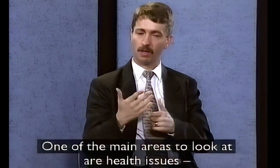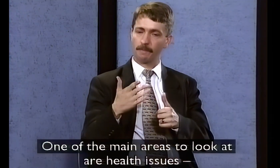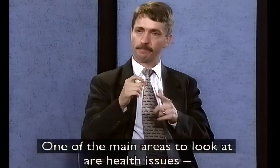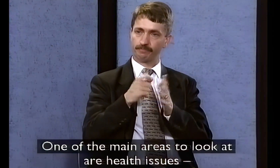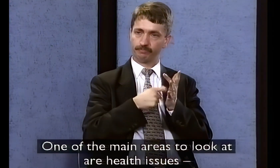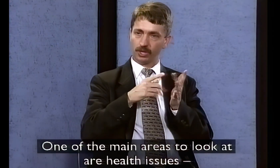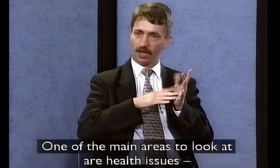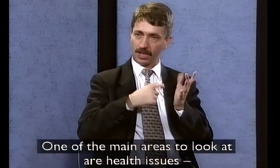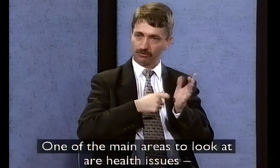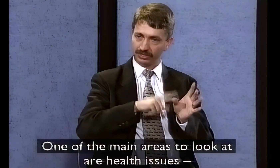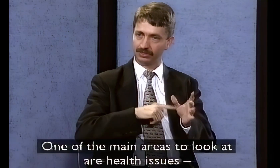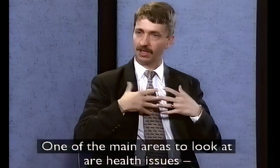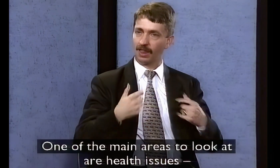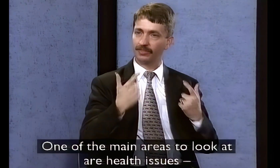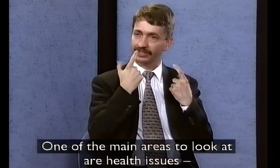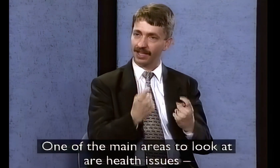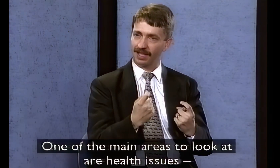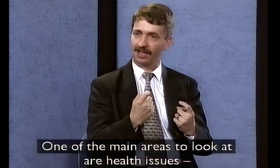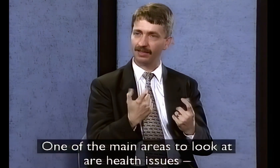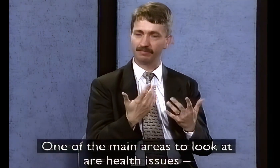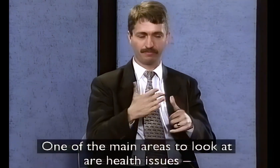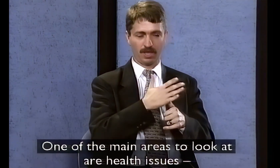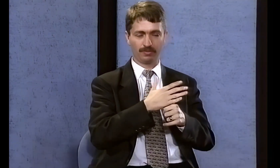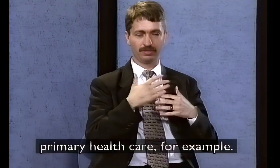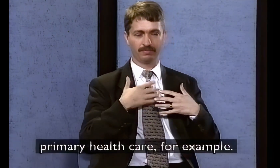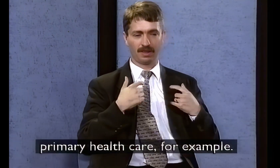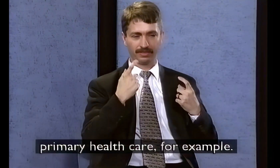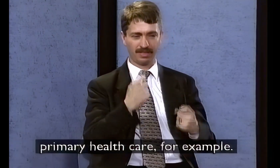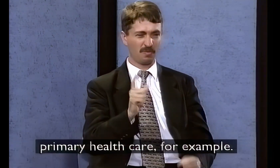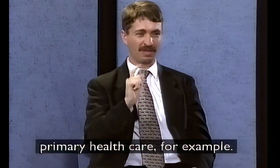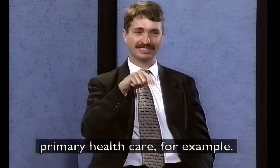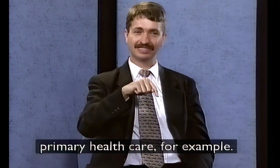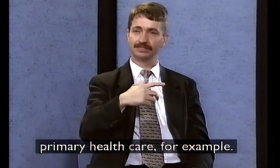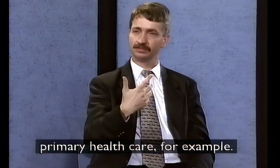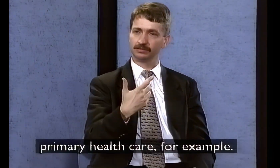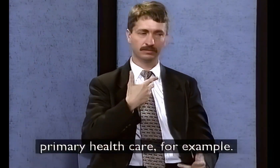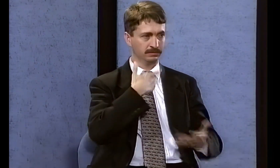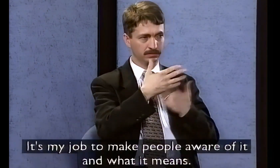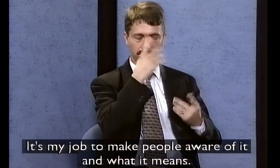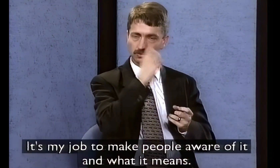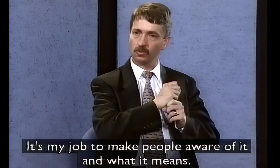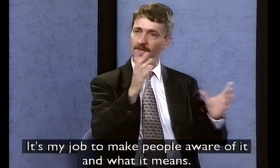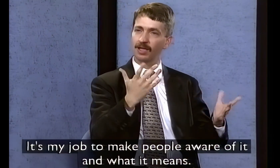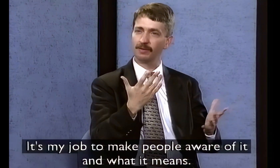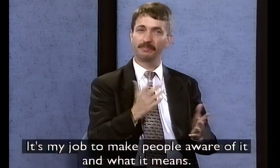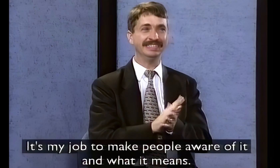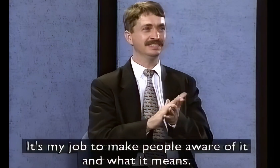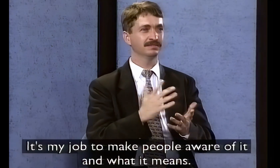at are health issues. Primary health care, for example. What is primary health care? It's my job to make people aware